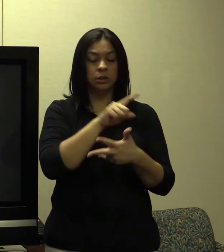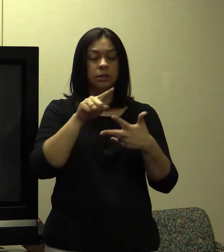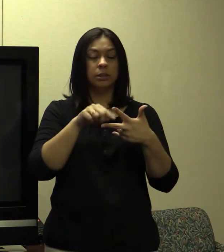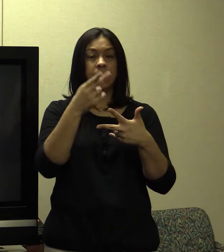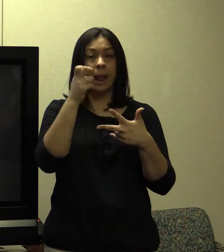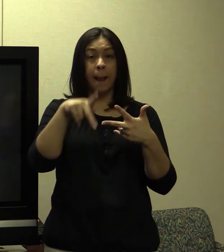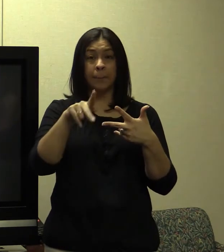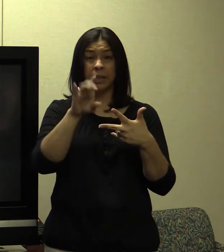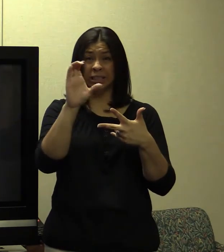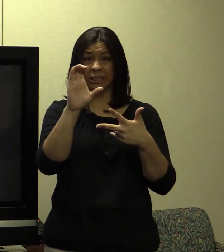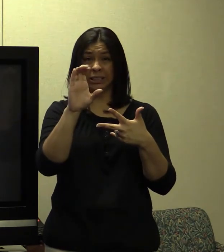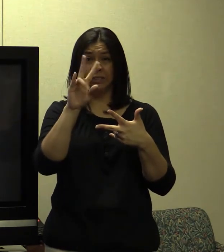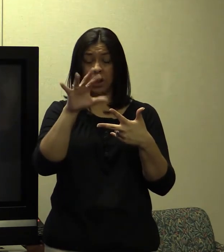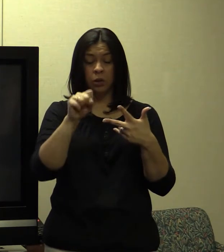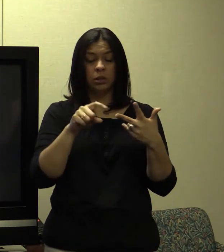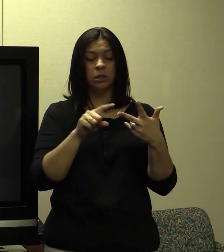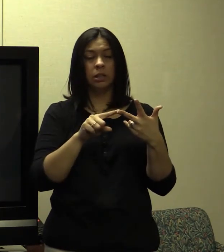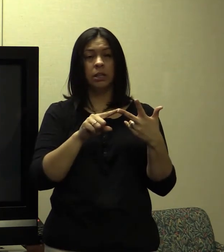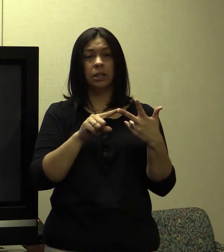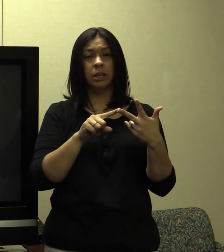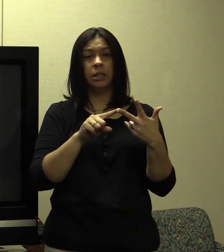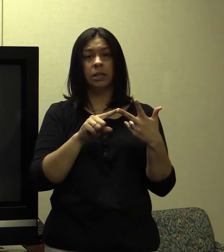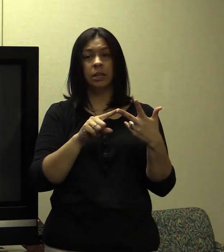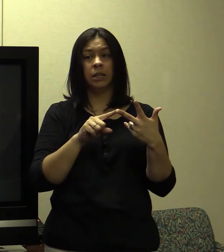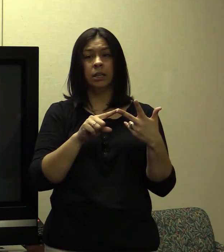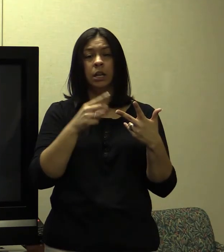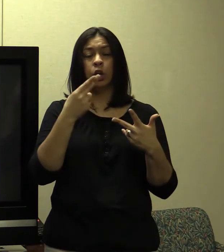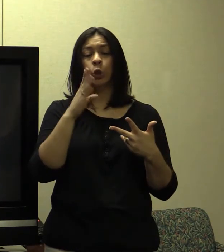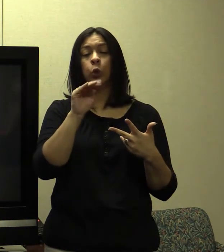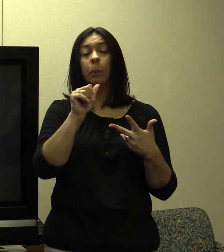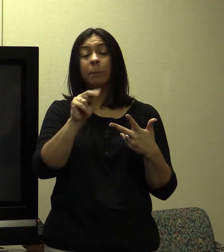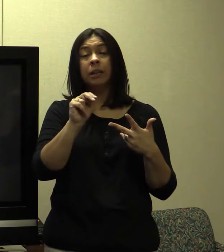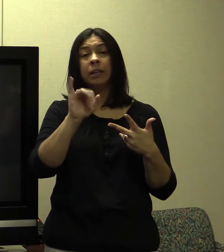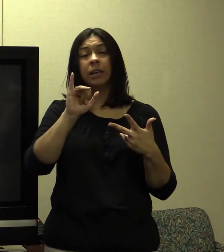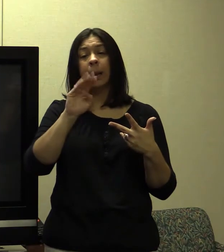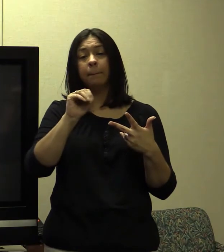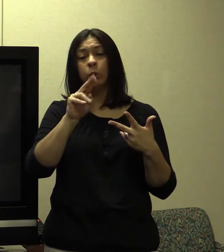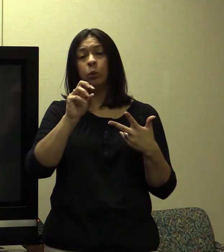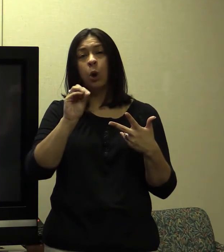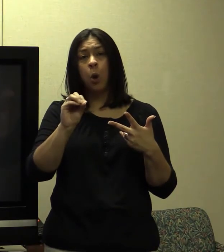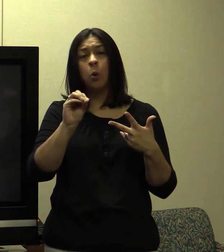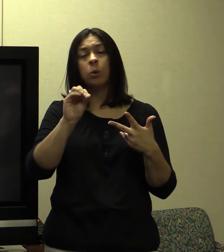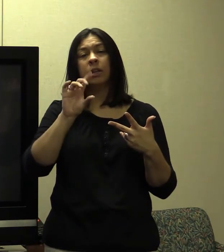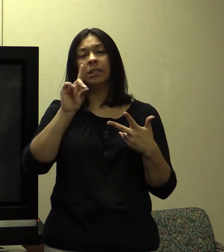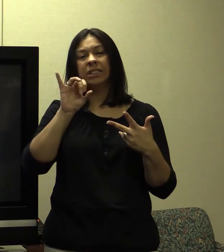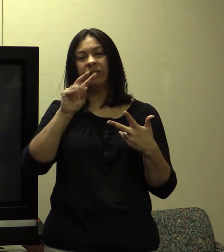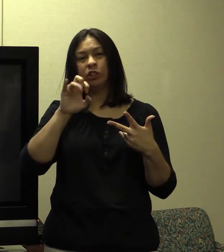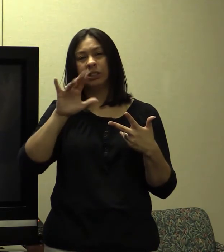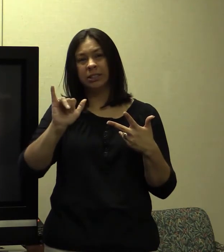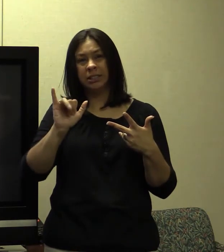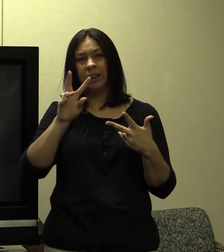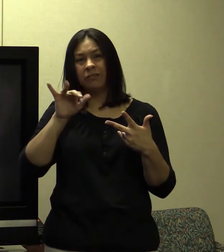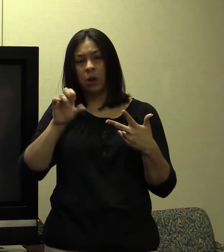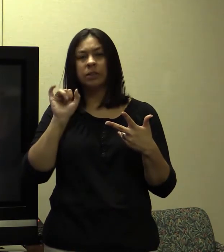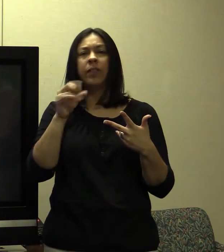Hepatitis C virus, and human immunodeficiency virus, which is HIV.